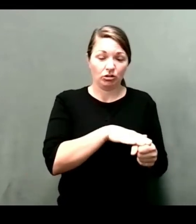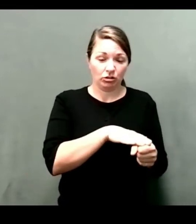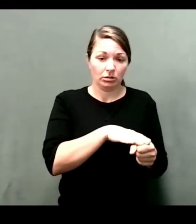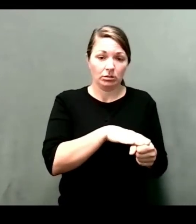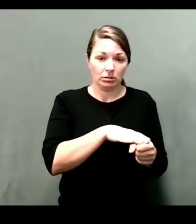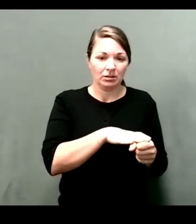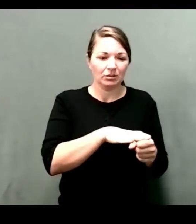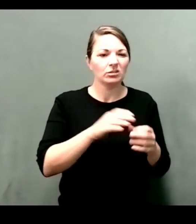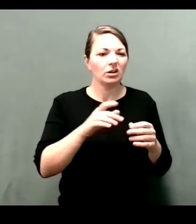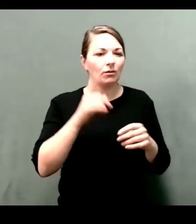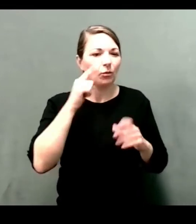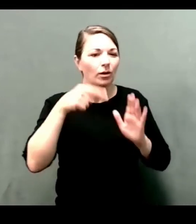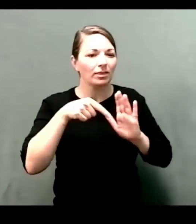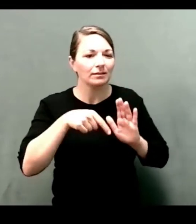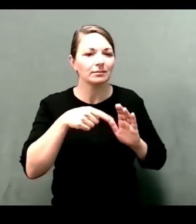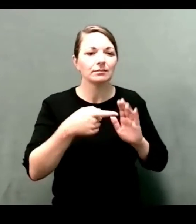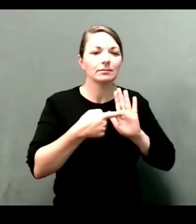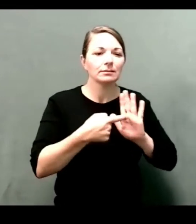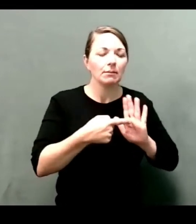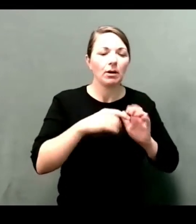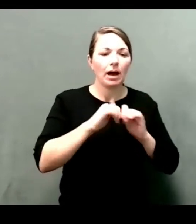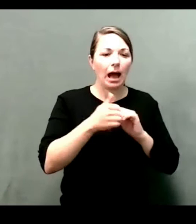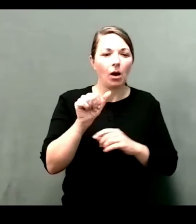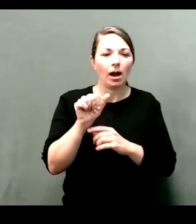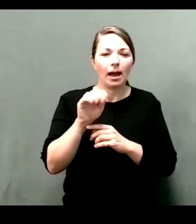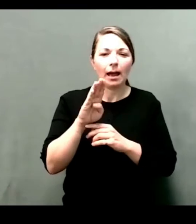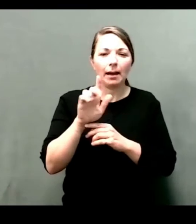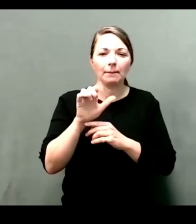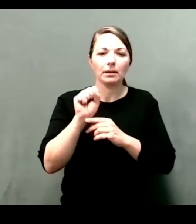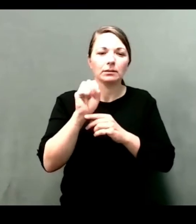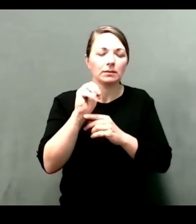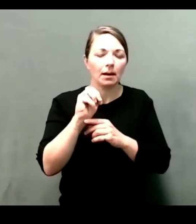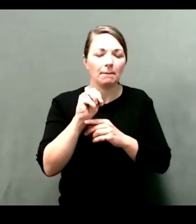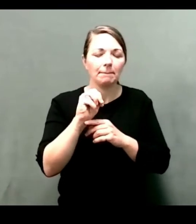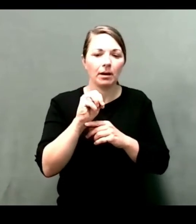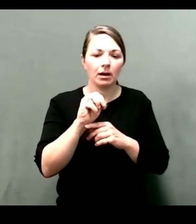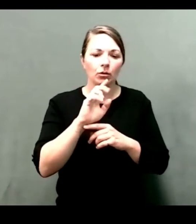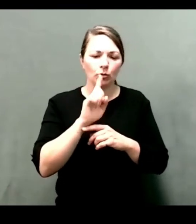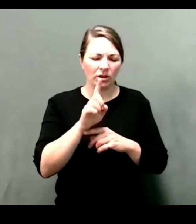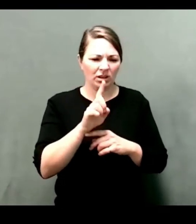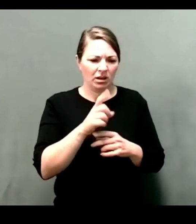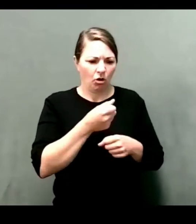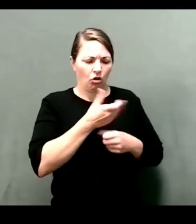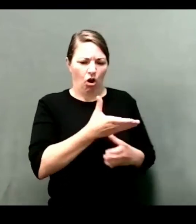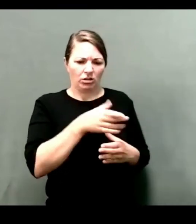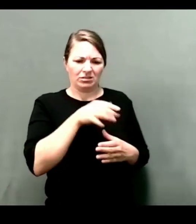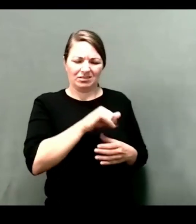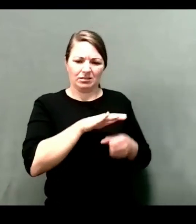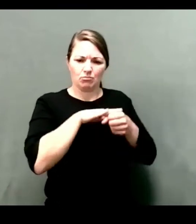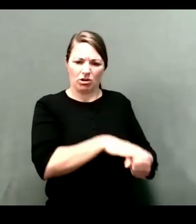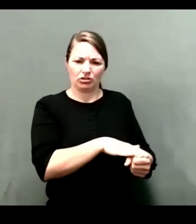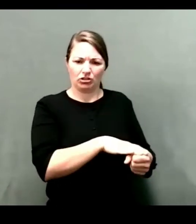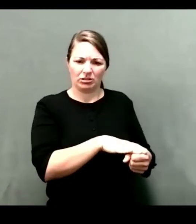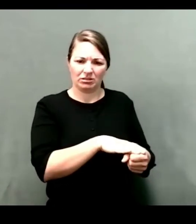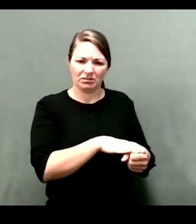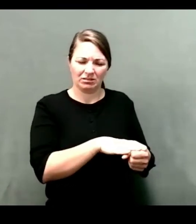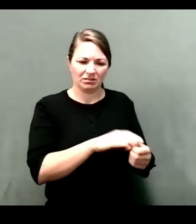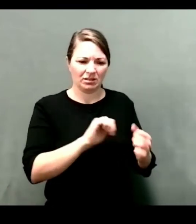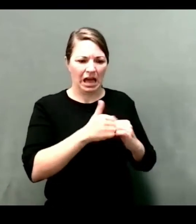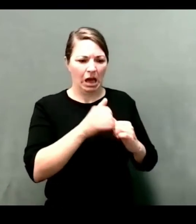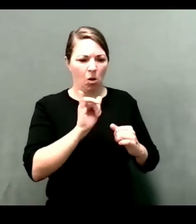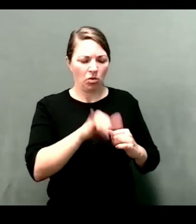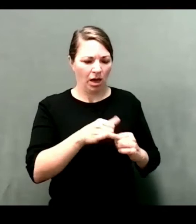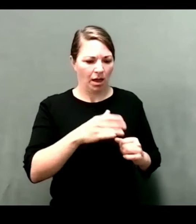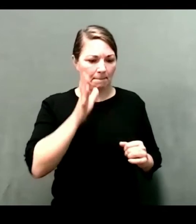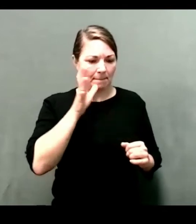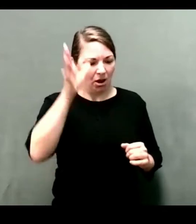example, how was ableism a root cause for the parent's behavior, and how did ableism empower the parent to cause the harm that